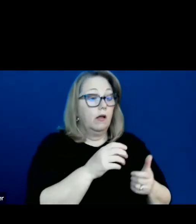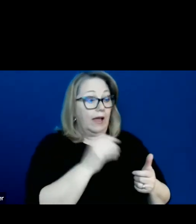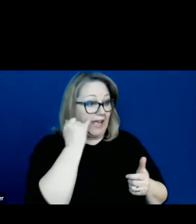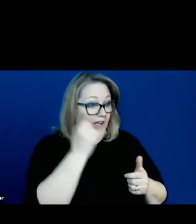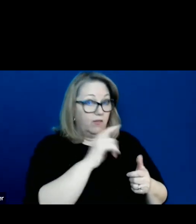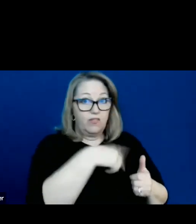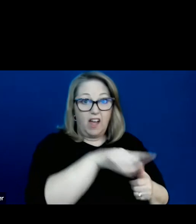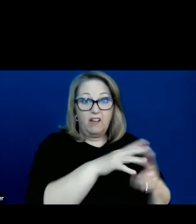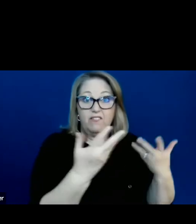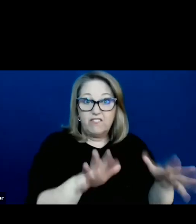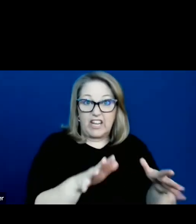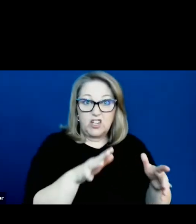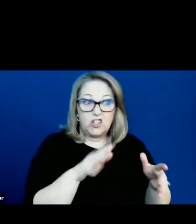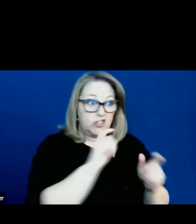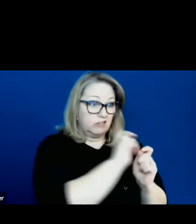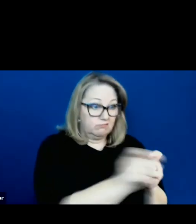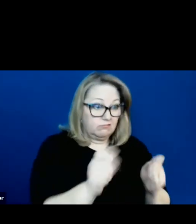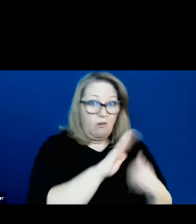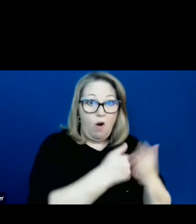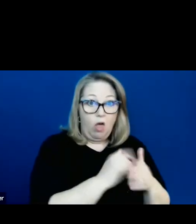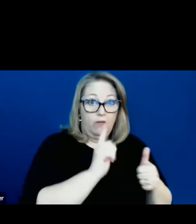and vaccine demand in a tier group.